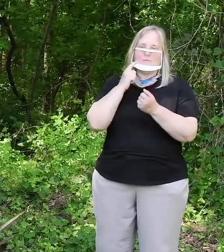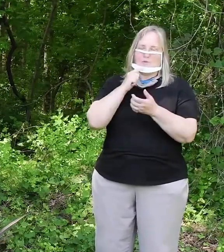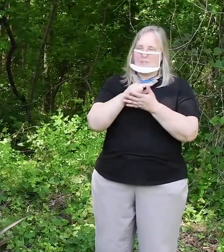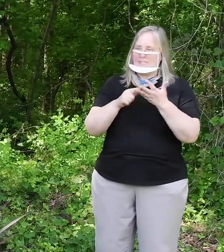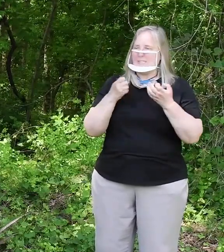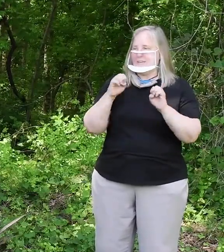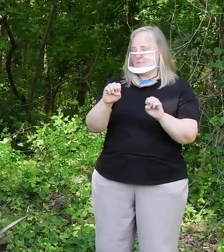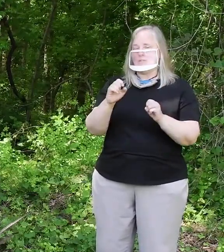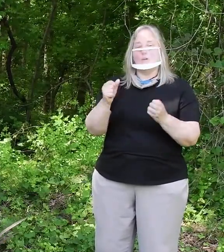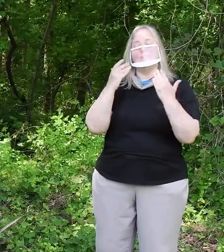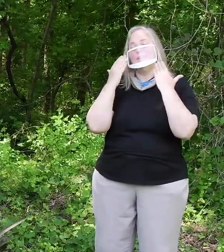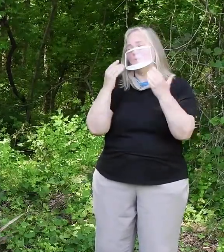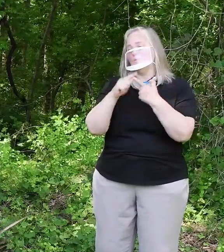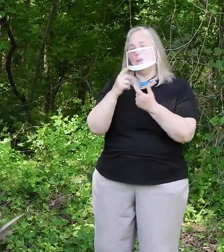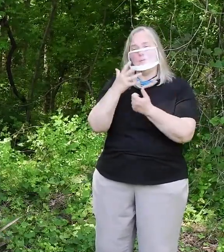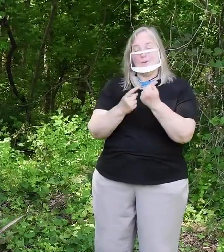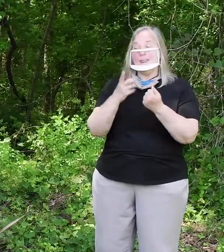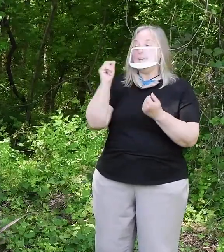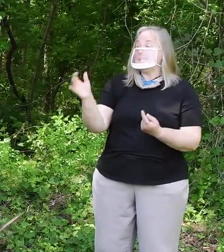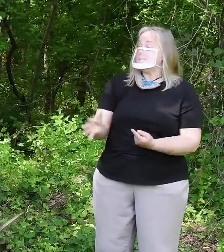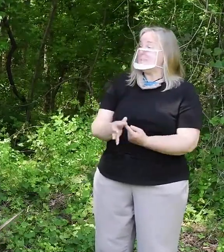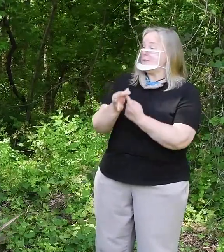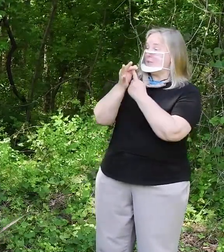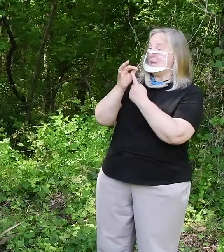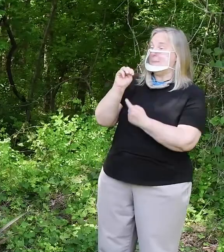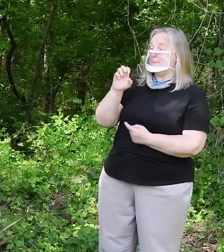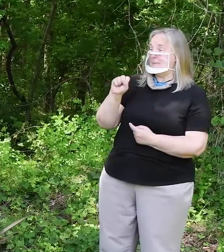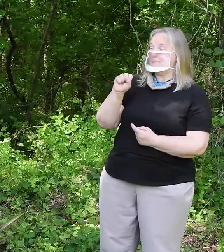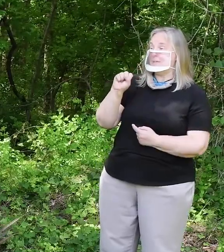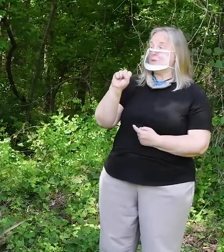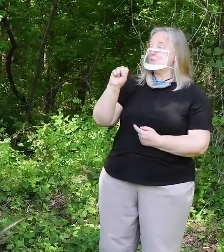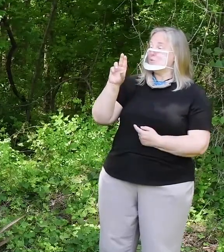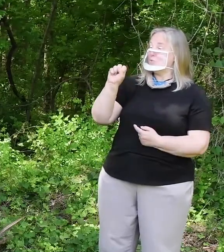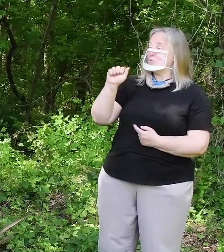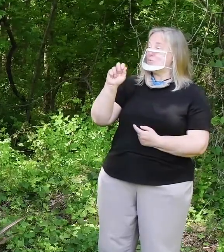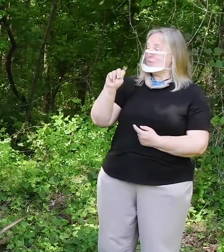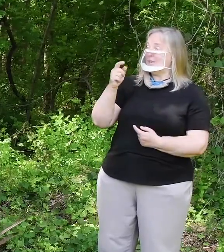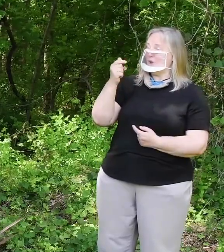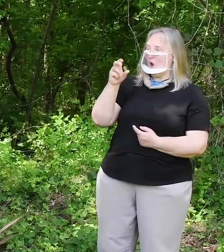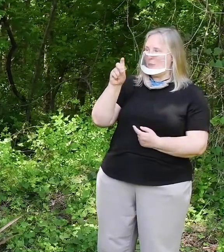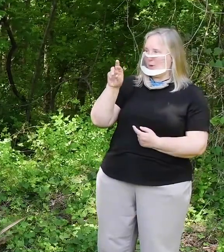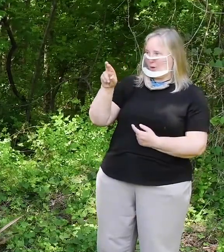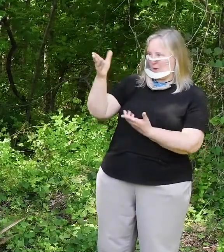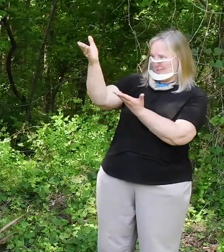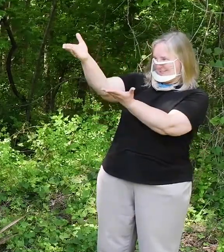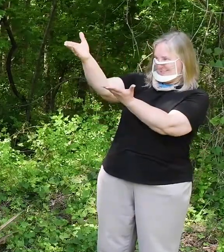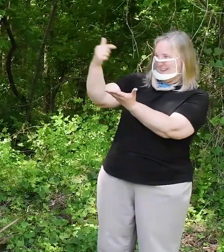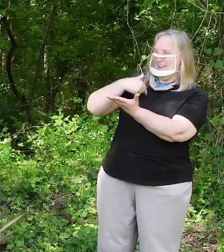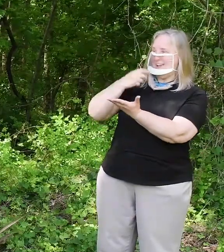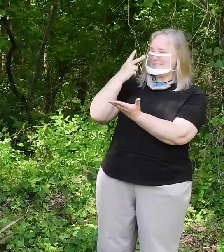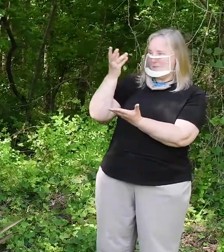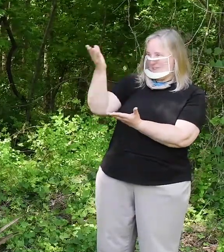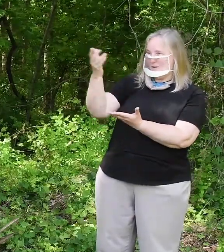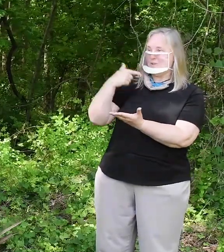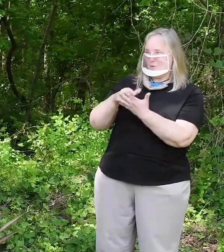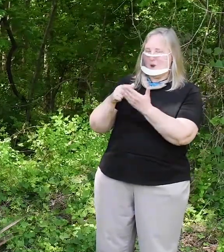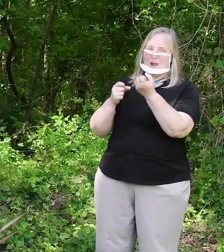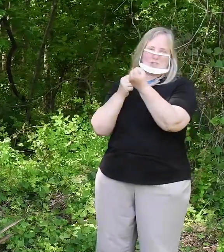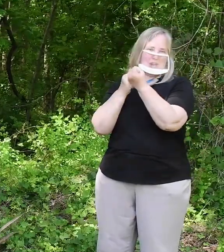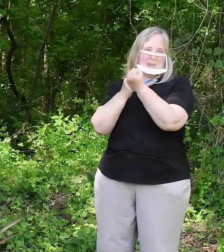you to everyone, and especially Miss Susan Garber. I see you back there. You're a champion of